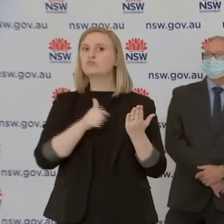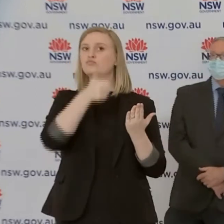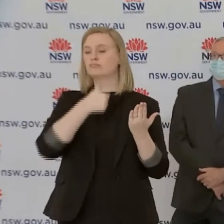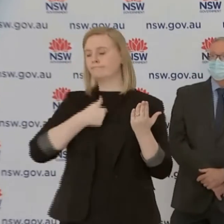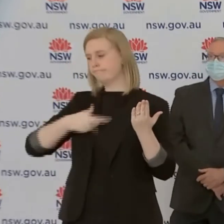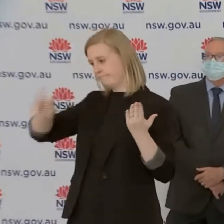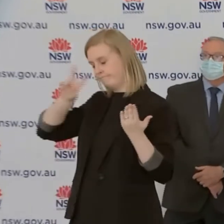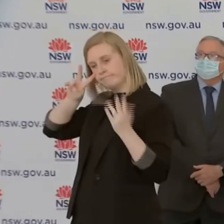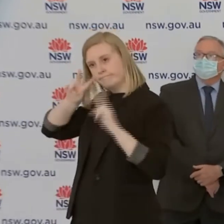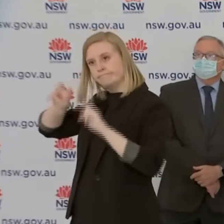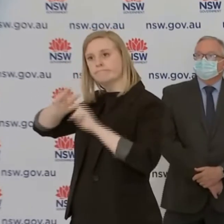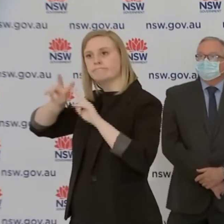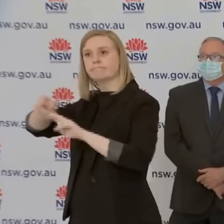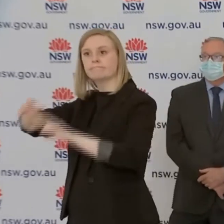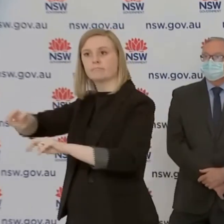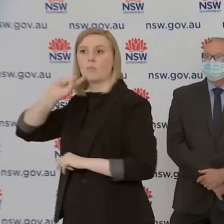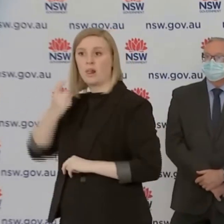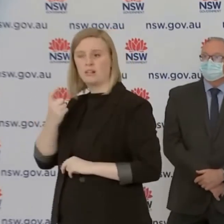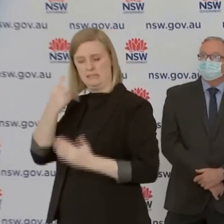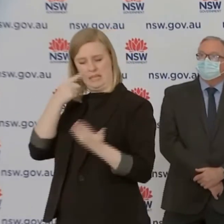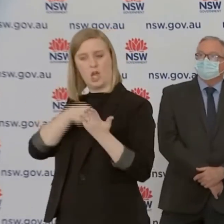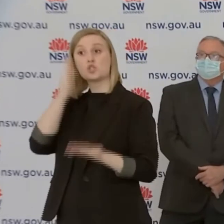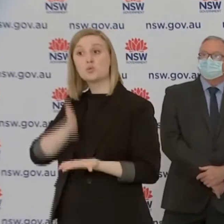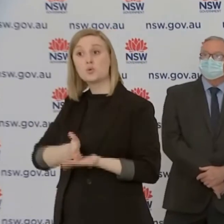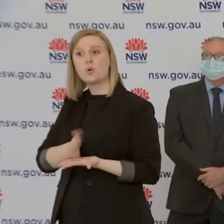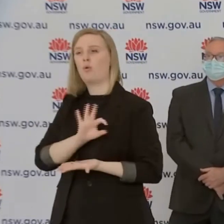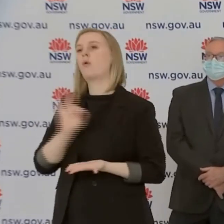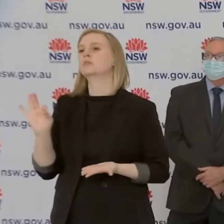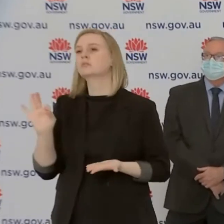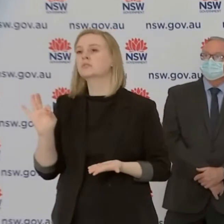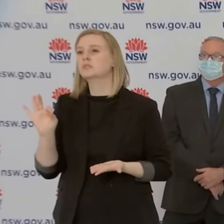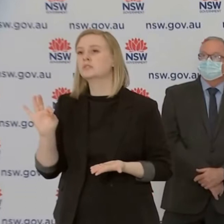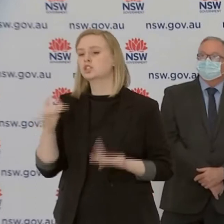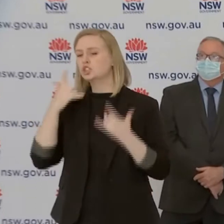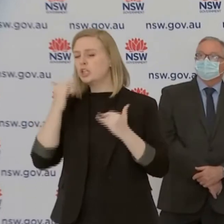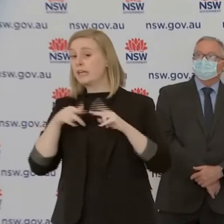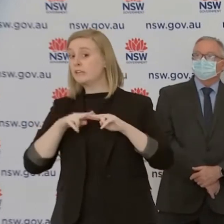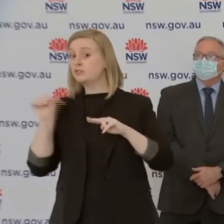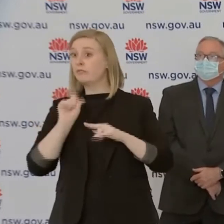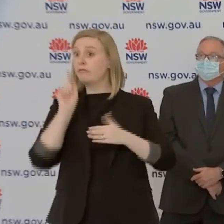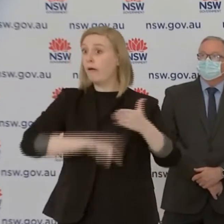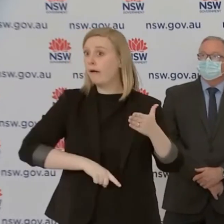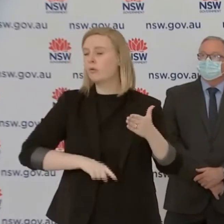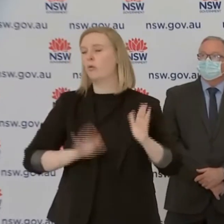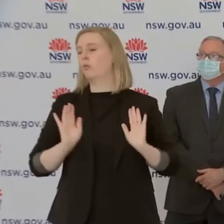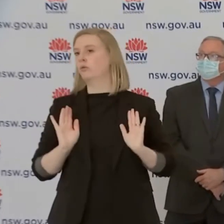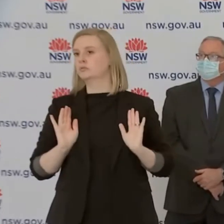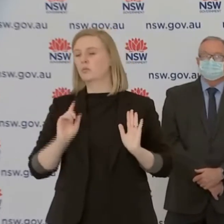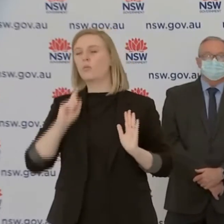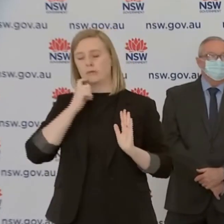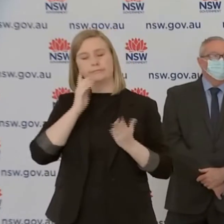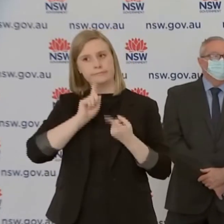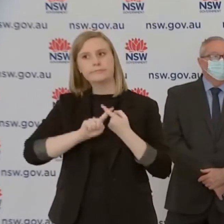inquiries and conduct an investigation to see whether an infringement notice should be issued, and that will continue to be the case. Would it be better to have a